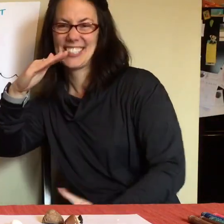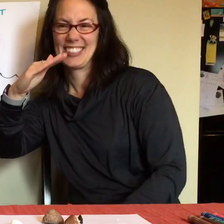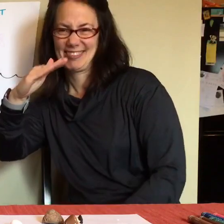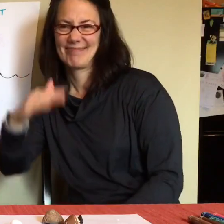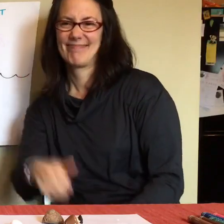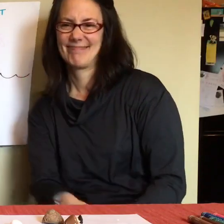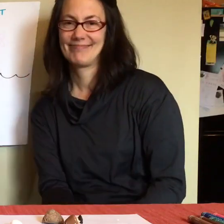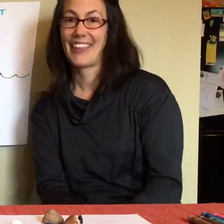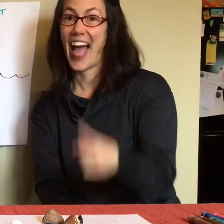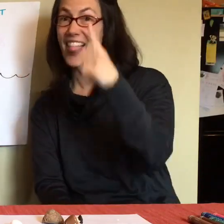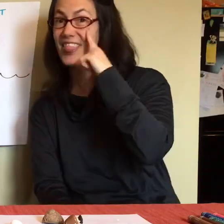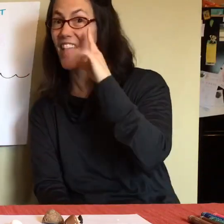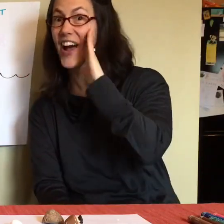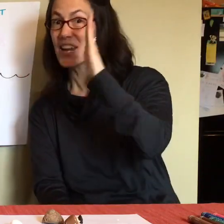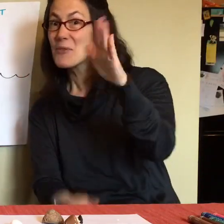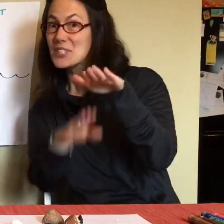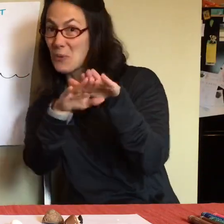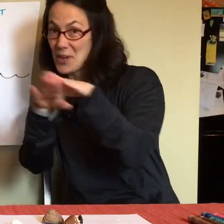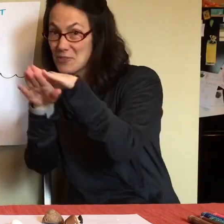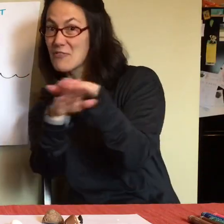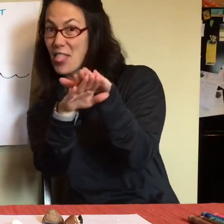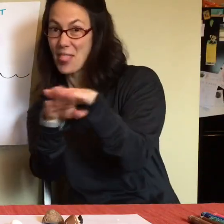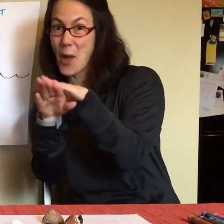I thought it was gonna float. Me too.